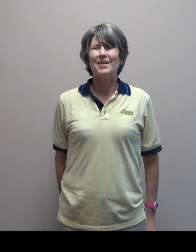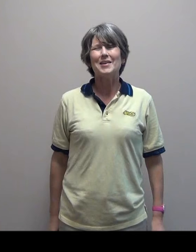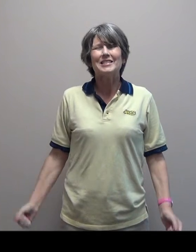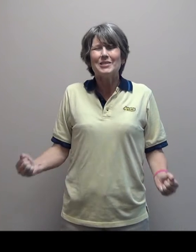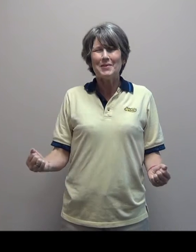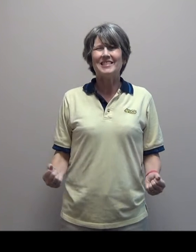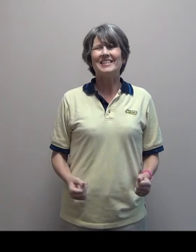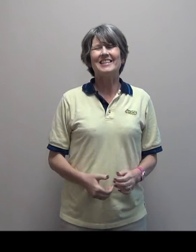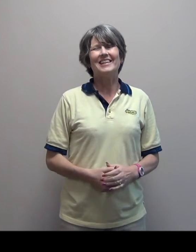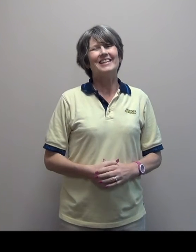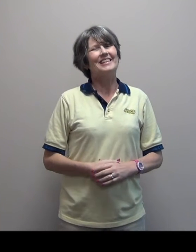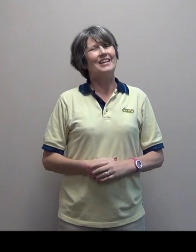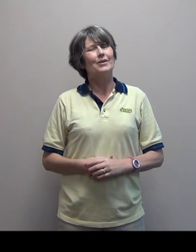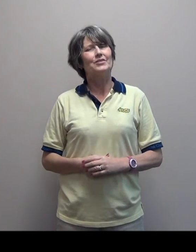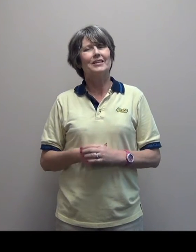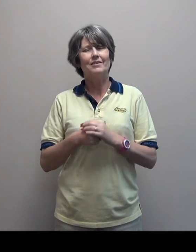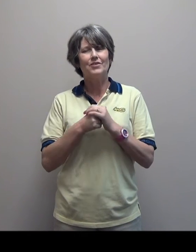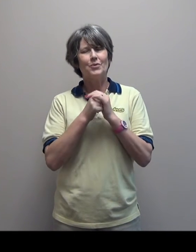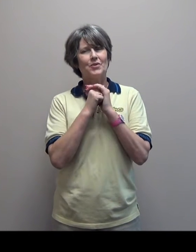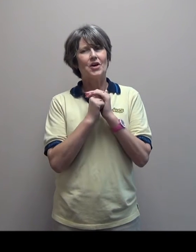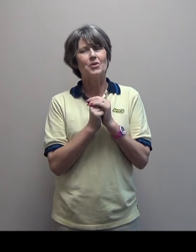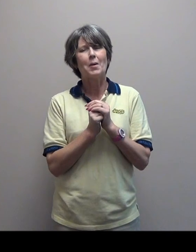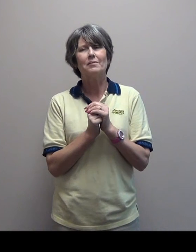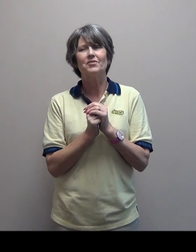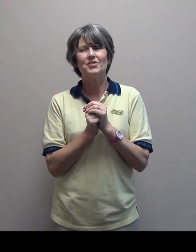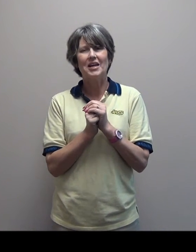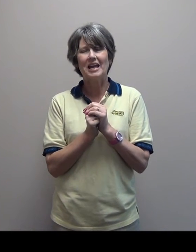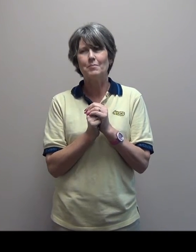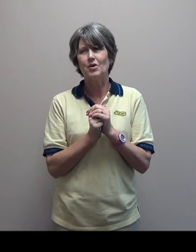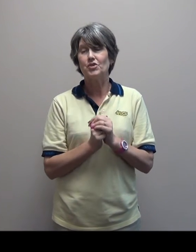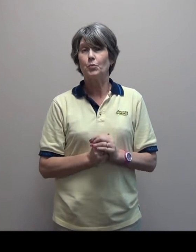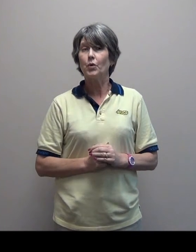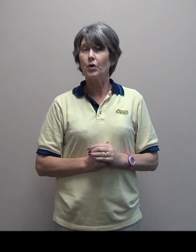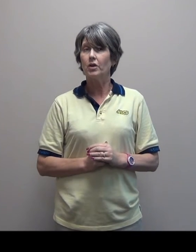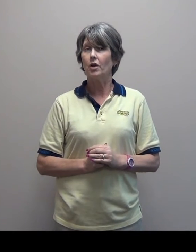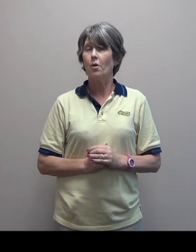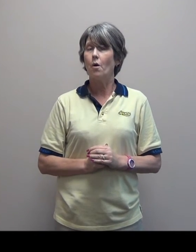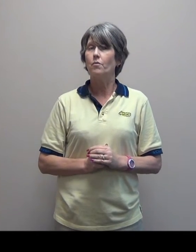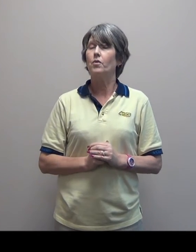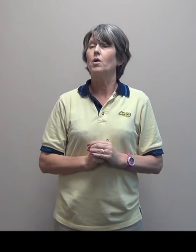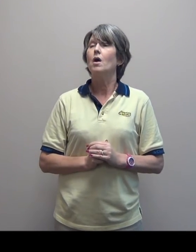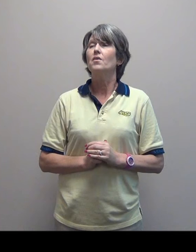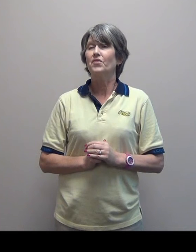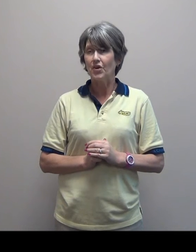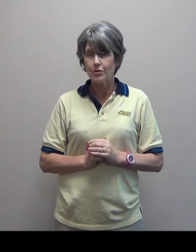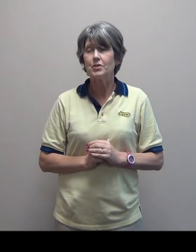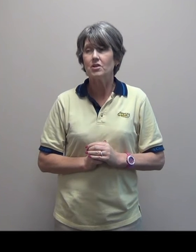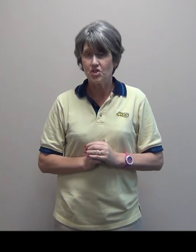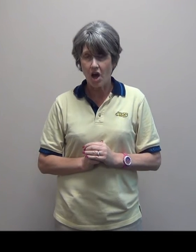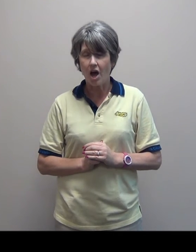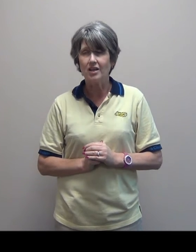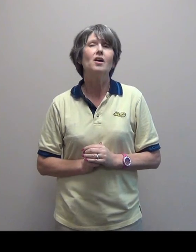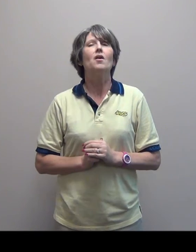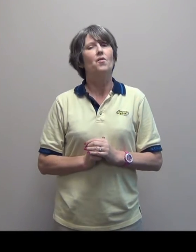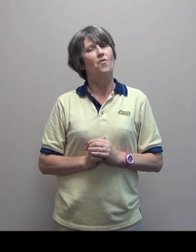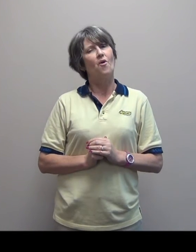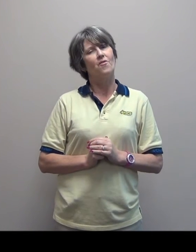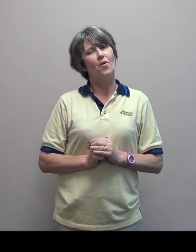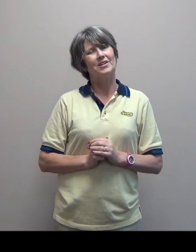Hi, Cubbies, it's Miss Cindy again here to give you another Bible verse hand motion. We're going to go over 1 John